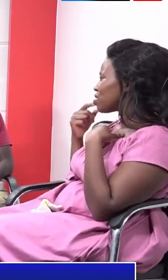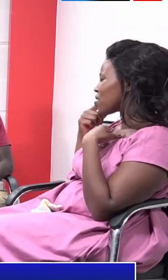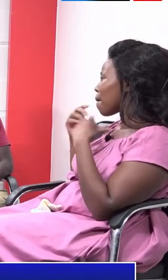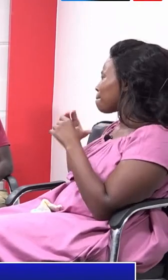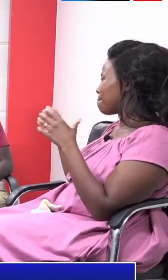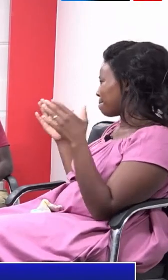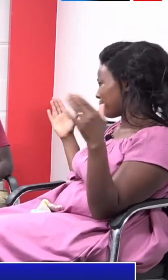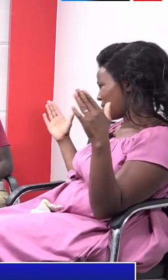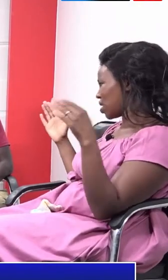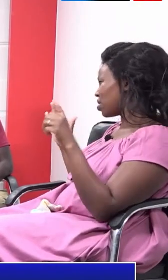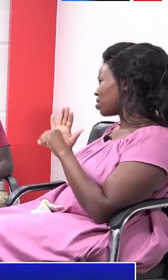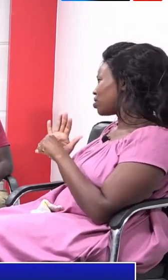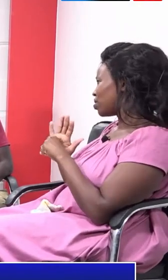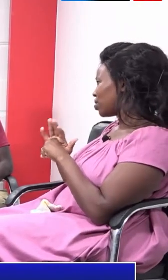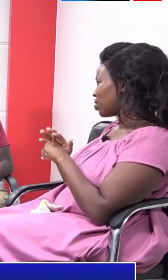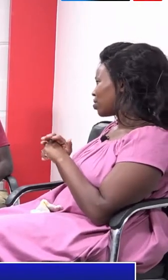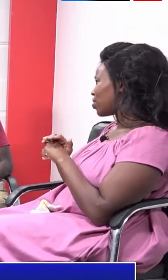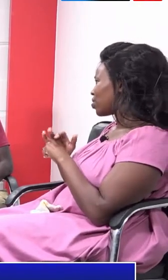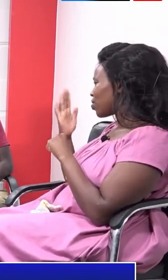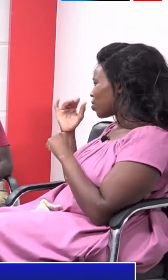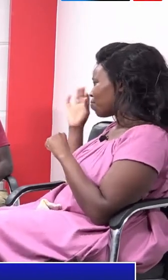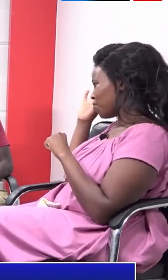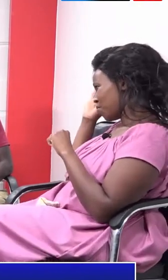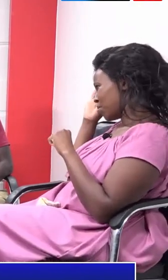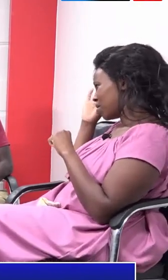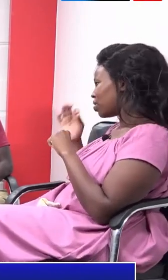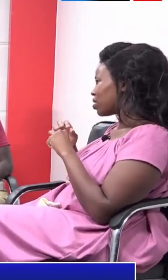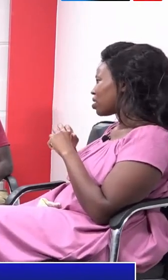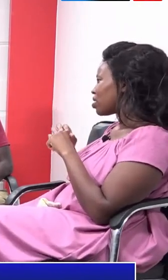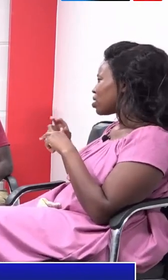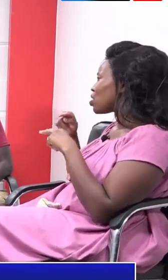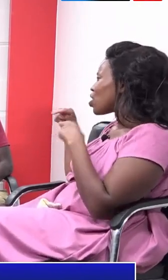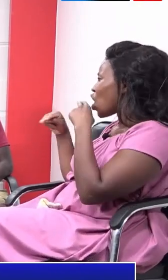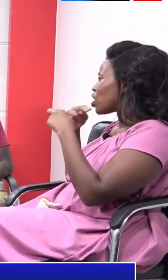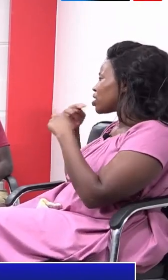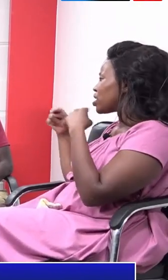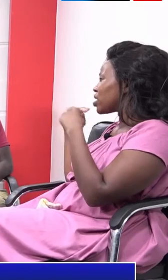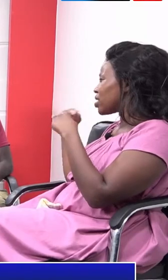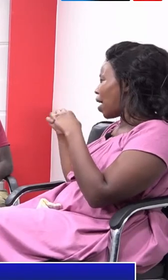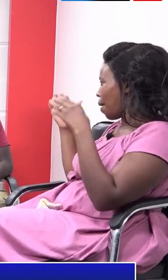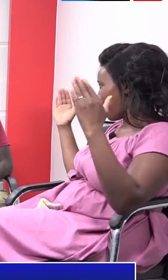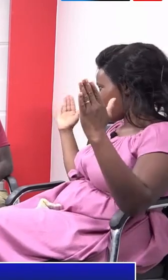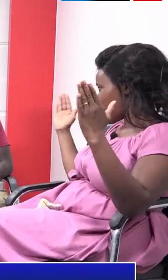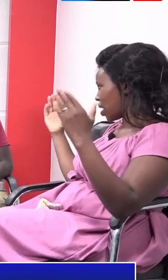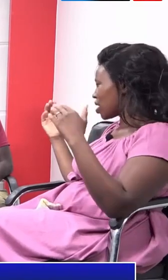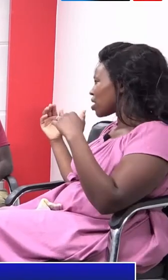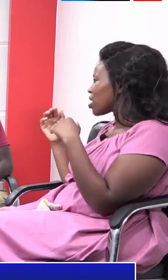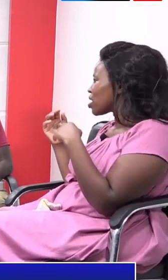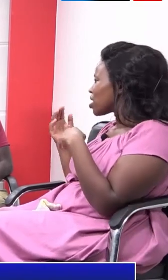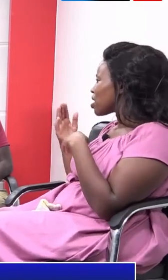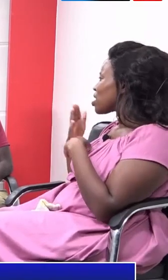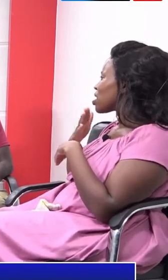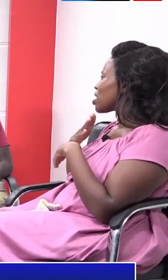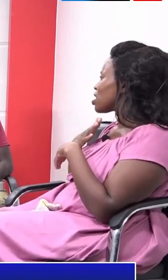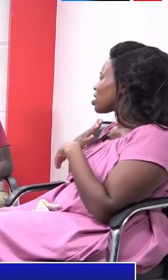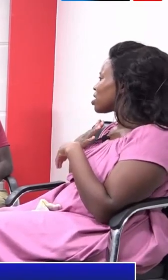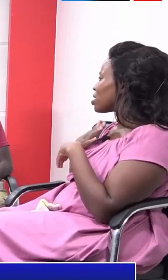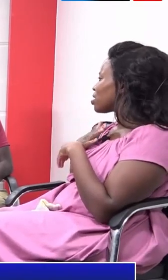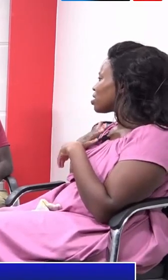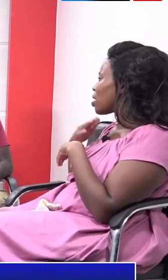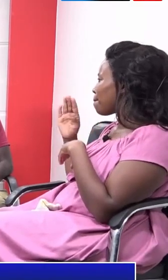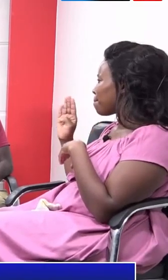anaangalia kai mali yetu si chaisha. Hapana. But ile kidogo iko tunasemanga it's enough, and that's why we get blessed. Bonfire Adventures, we are tour and travel